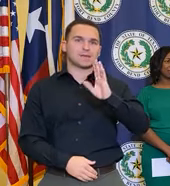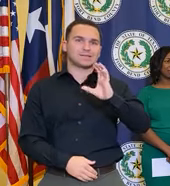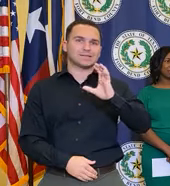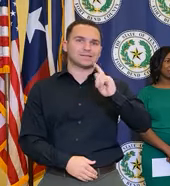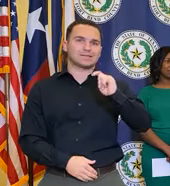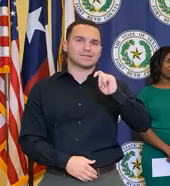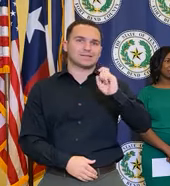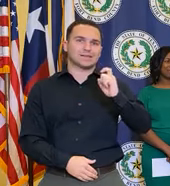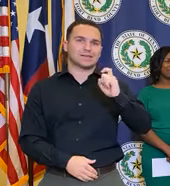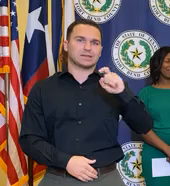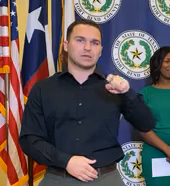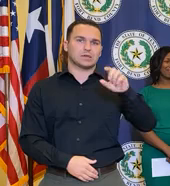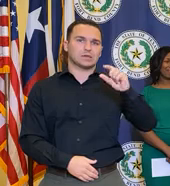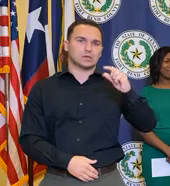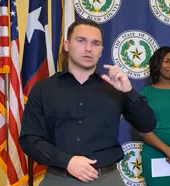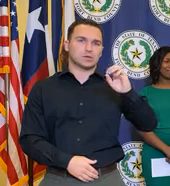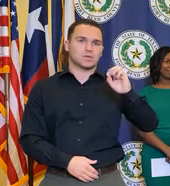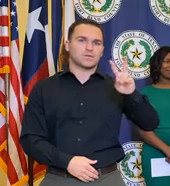fbctx.gov.